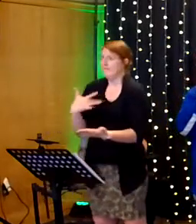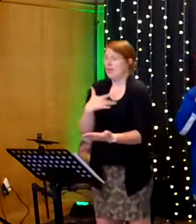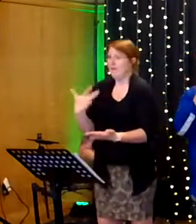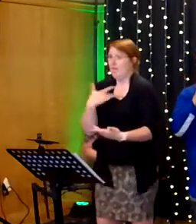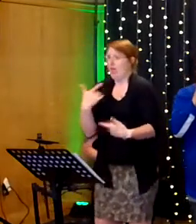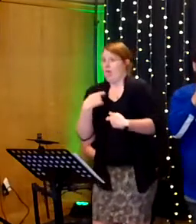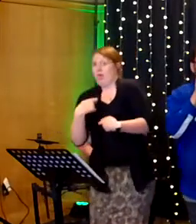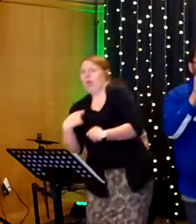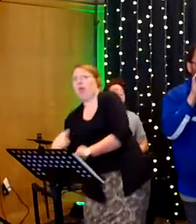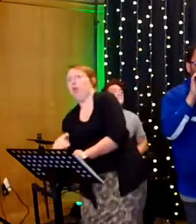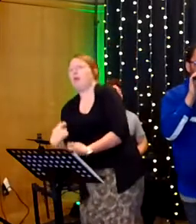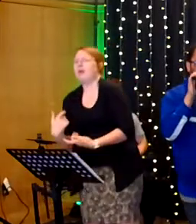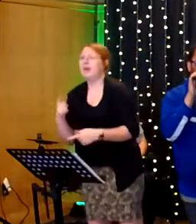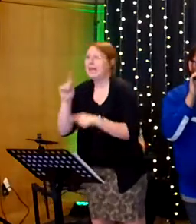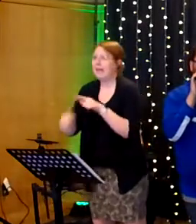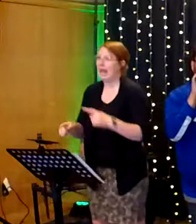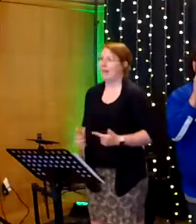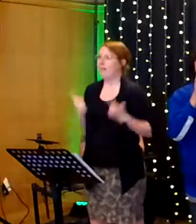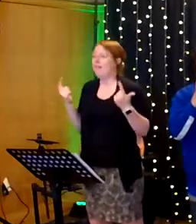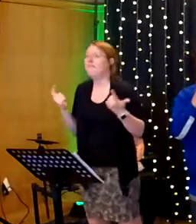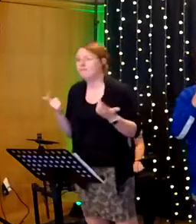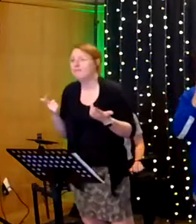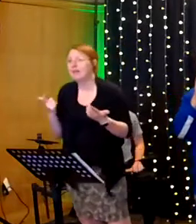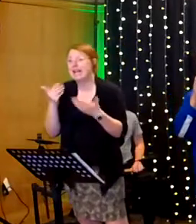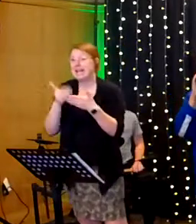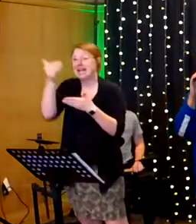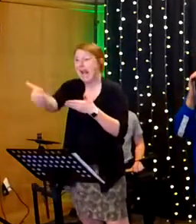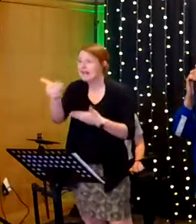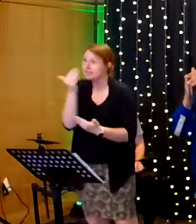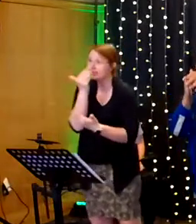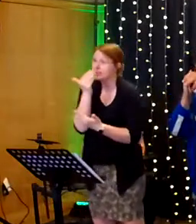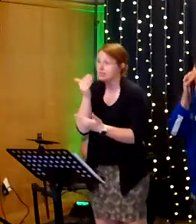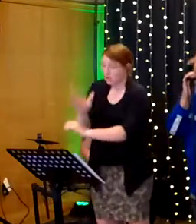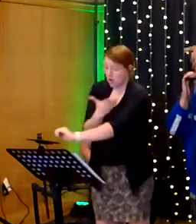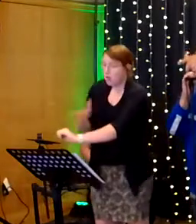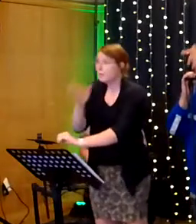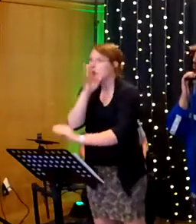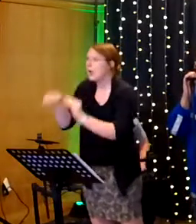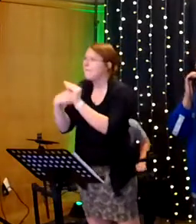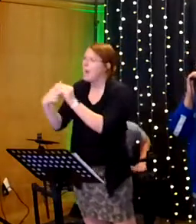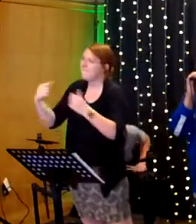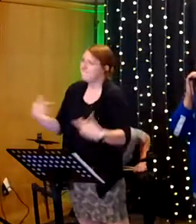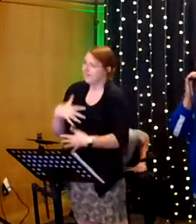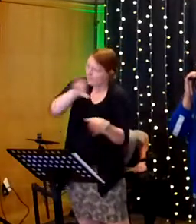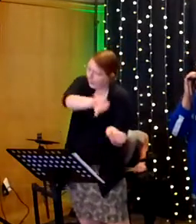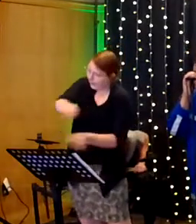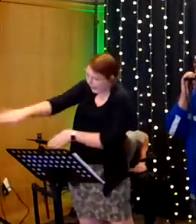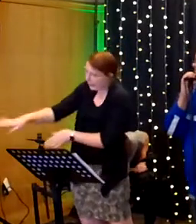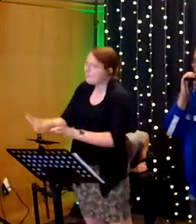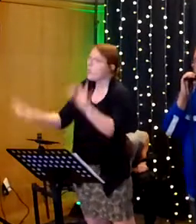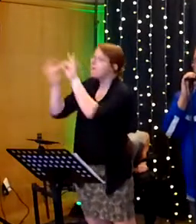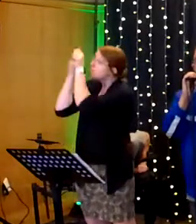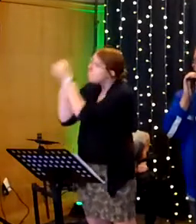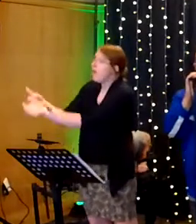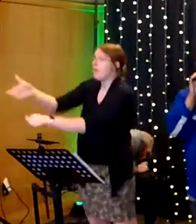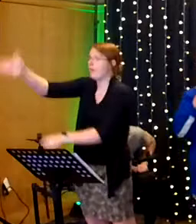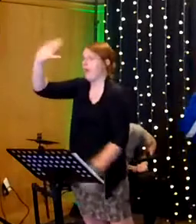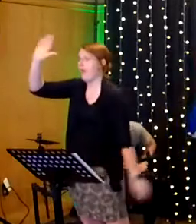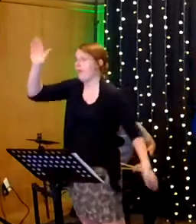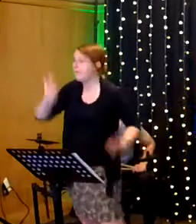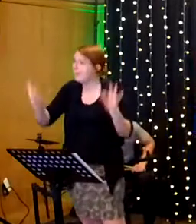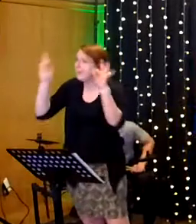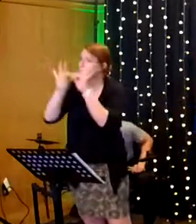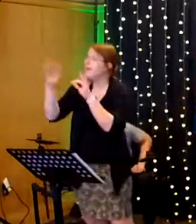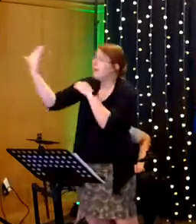in the position we are. In this next song, we're going to talk about stepping out of that fear and leading where God wants you to lead. This is